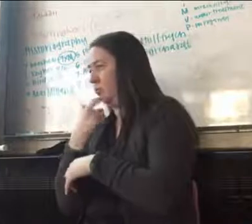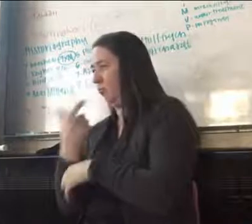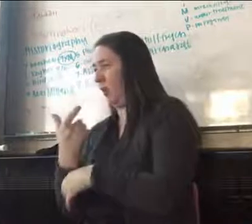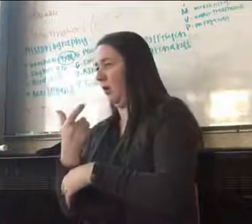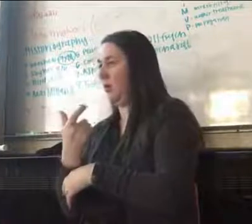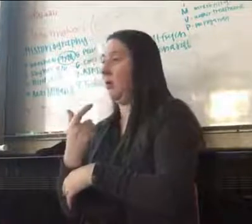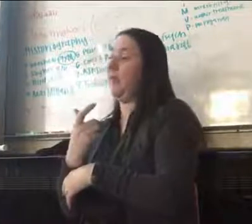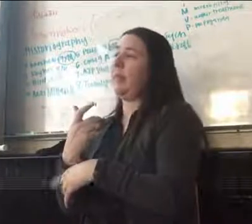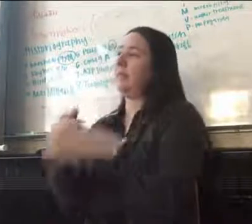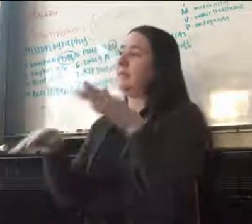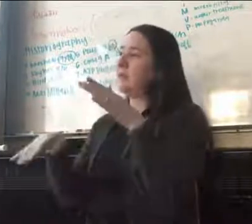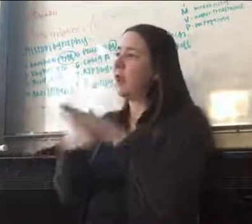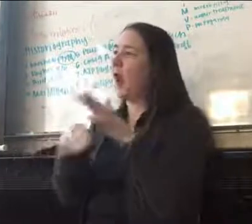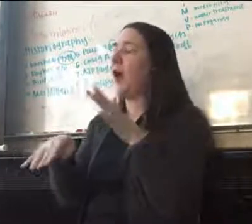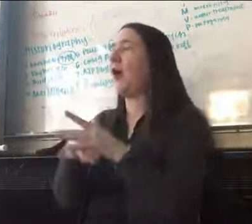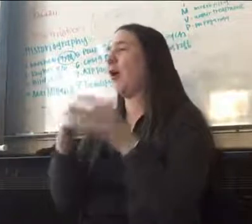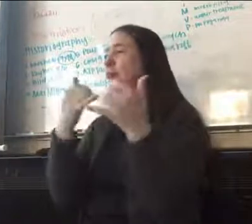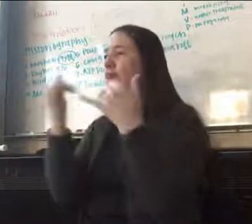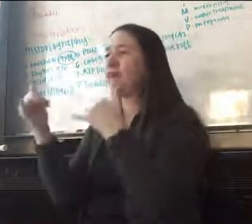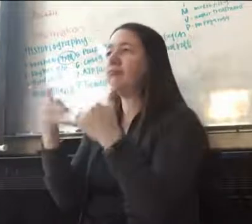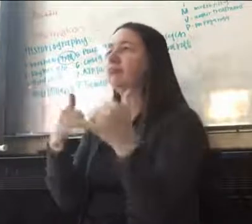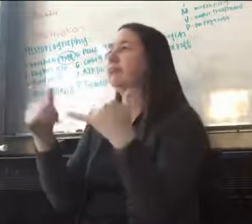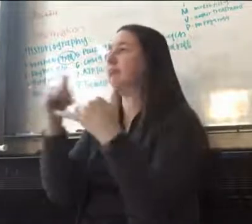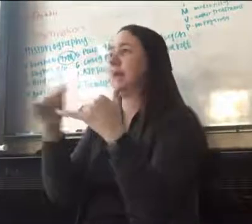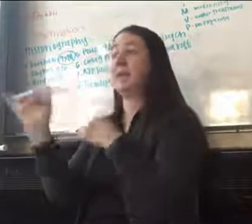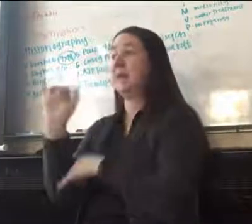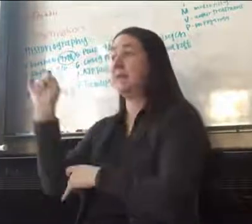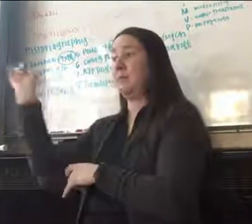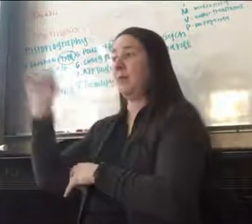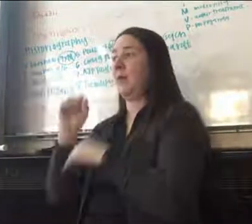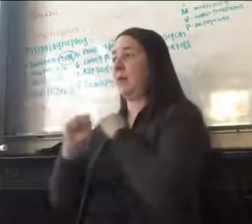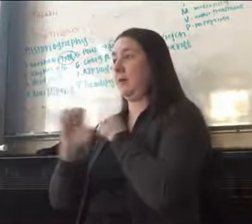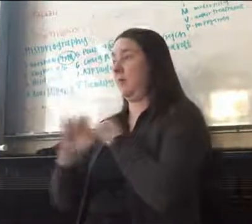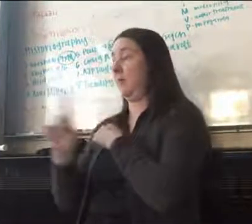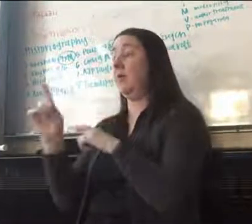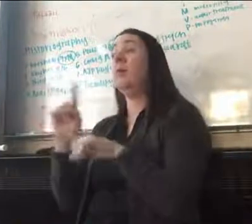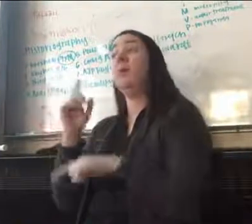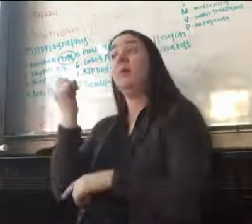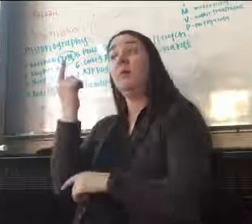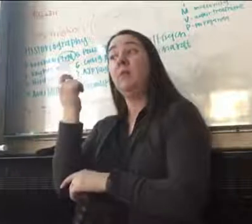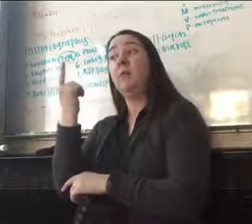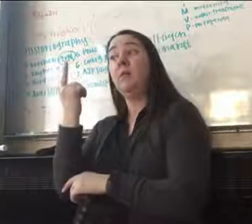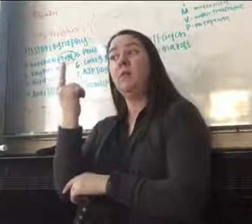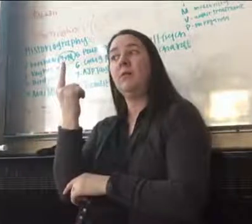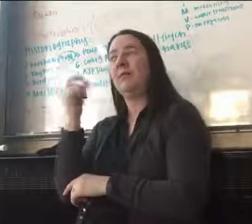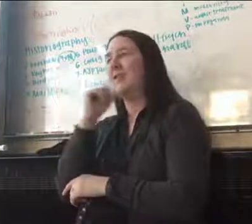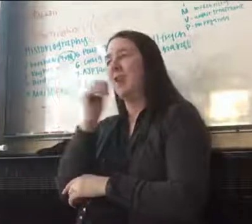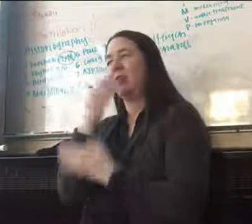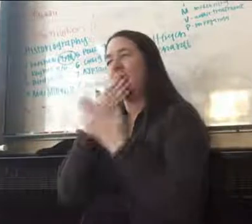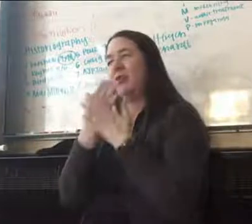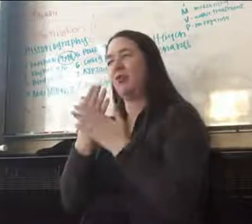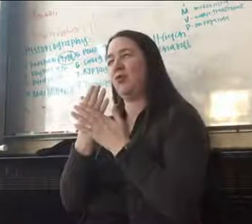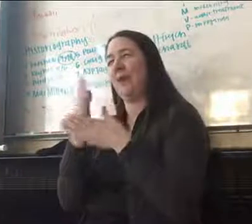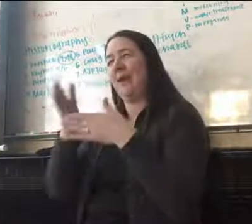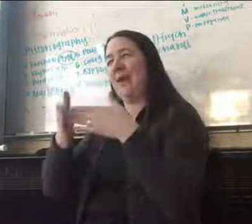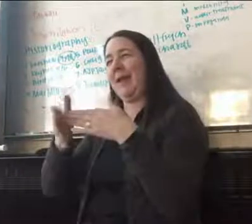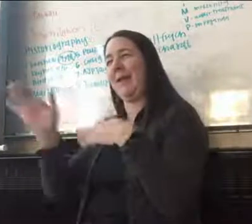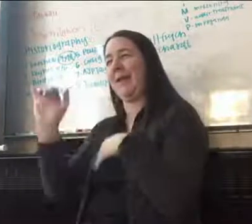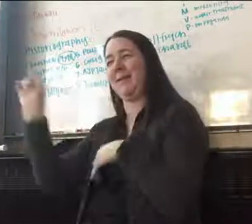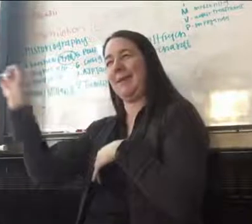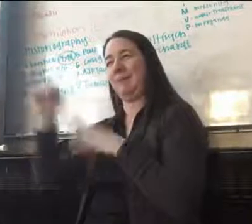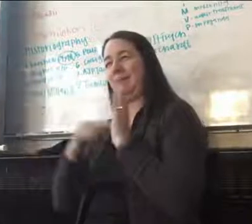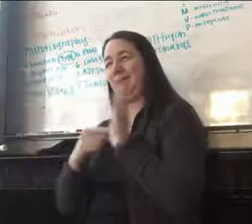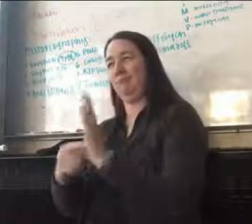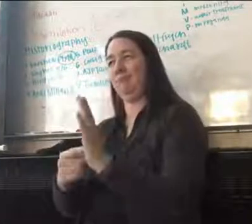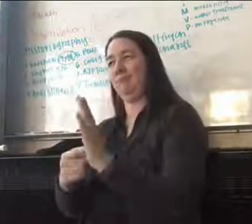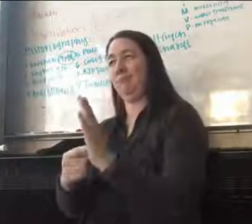they play soccer, just as you guys saw in this. However, didn't have as great of an ending as it might imply in this. In